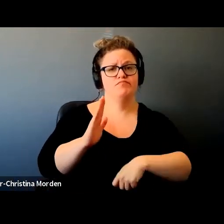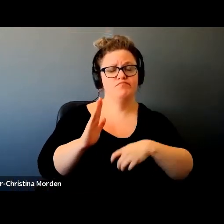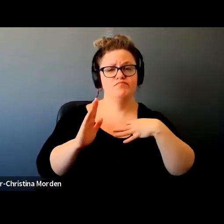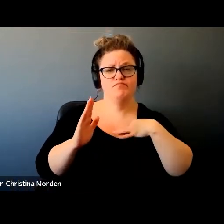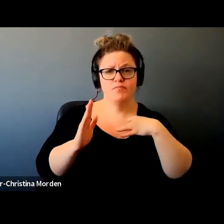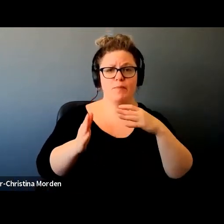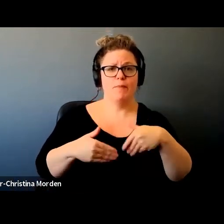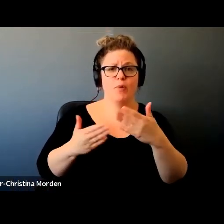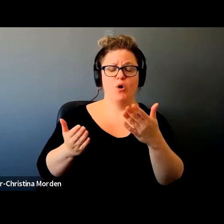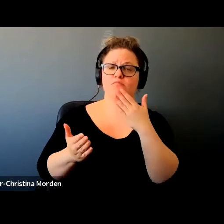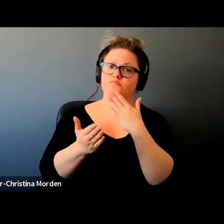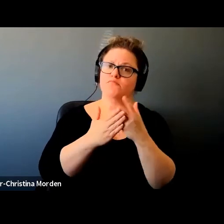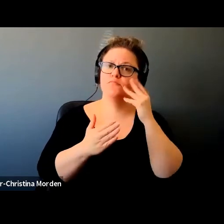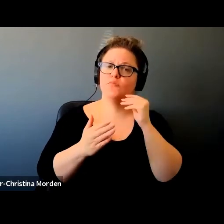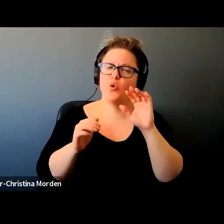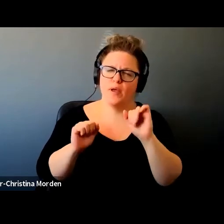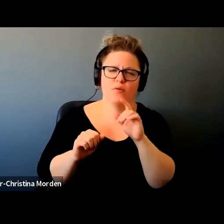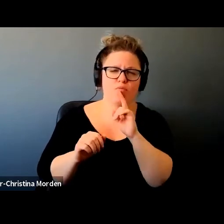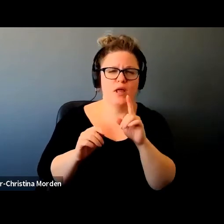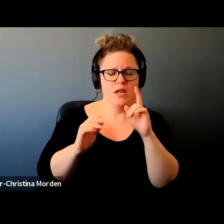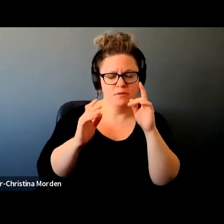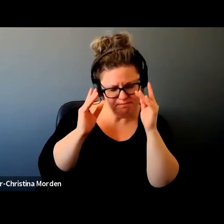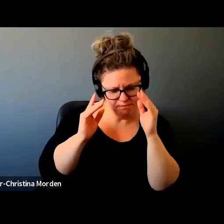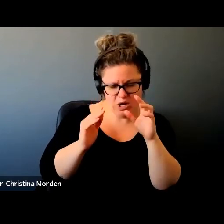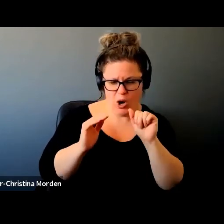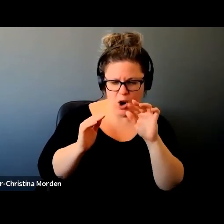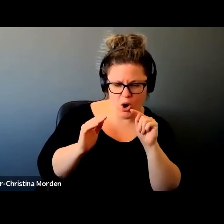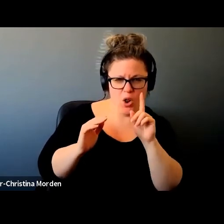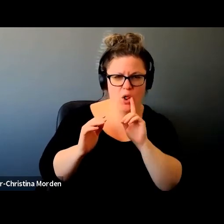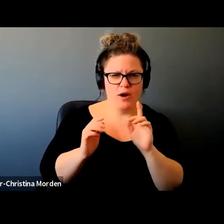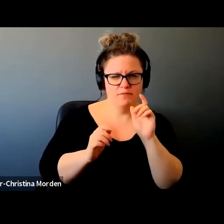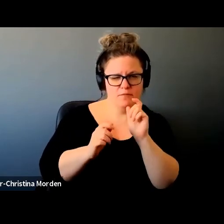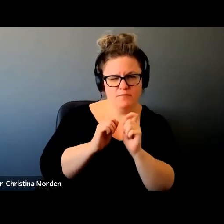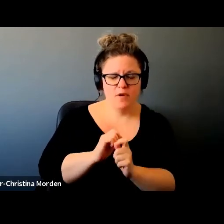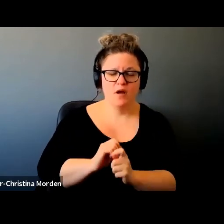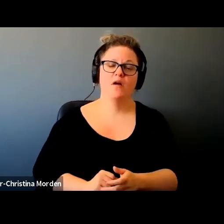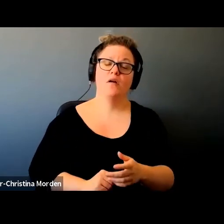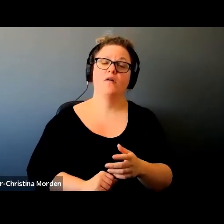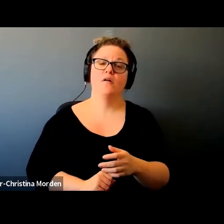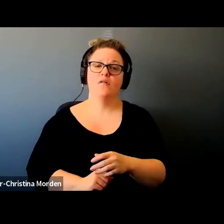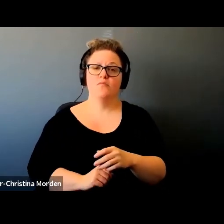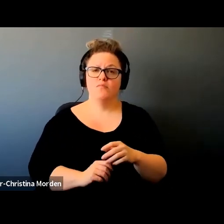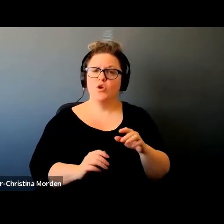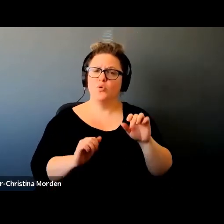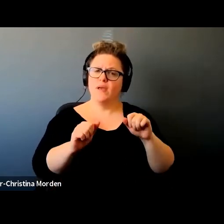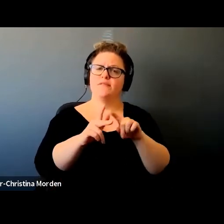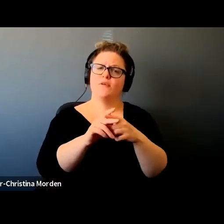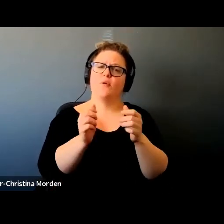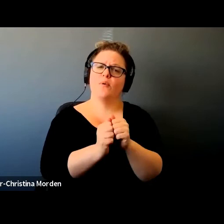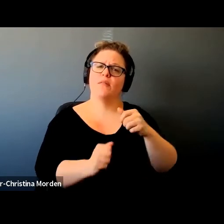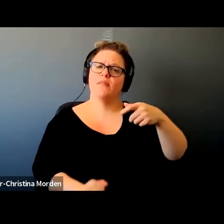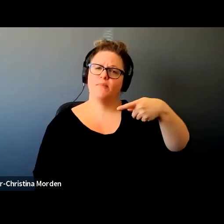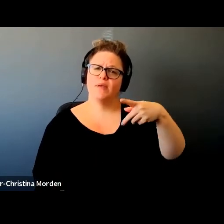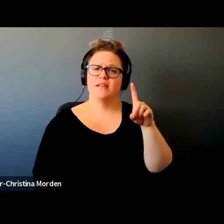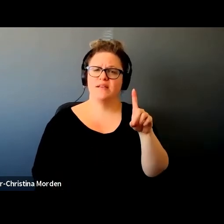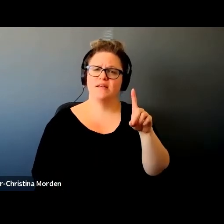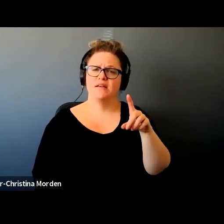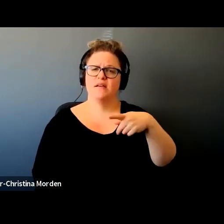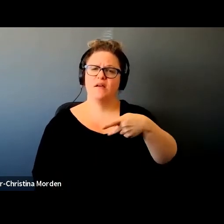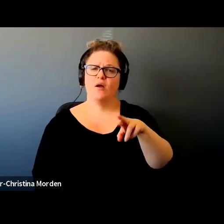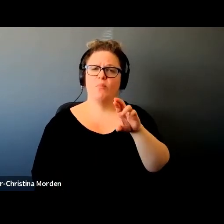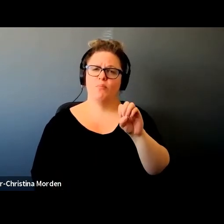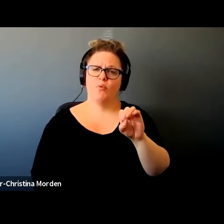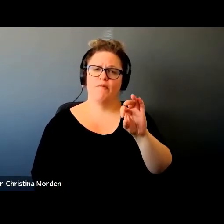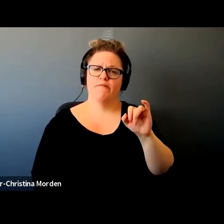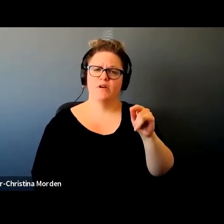encourage everyone to do that. And a lot of times if you start with what's called a professional development grant, that's a little bit easier to get. And then you can sort of